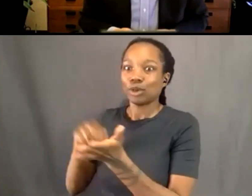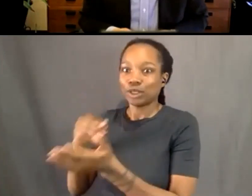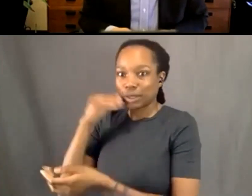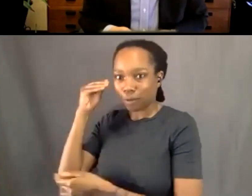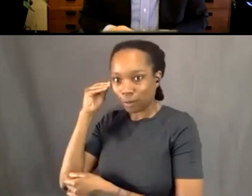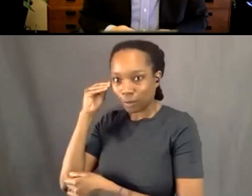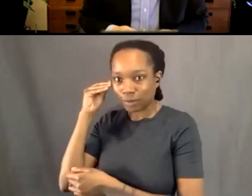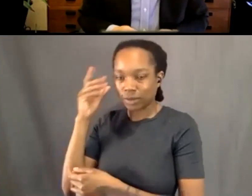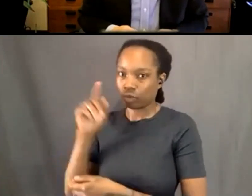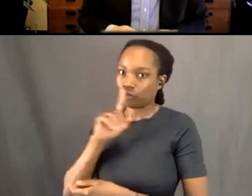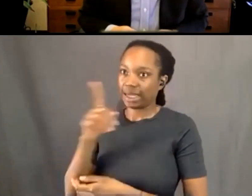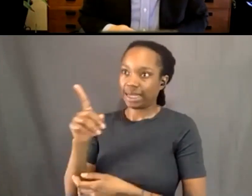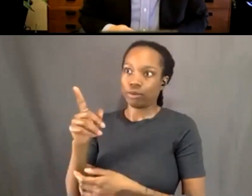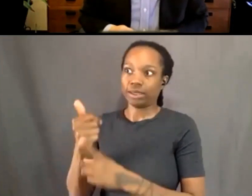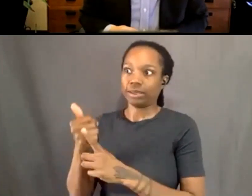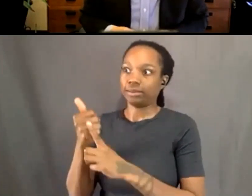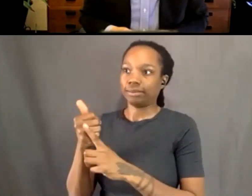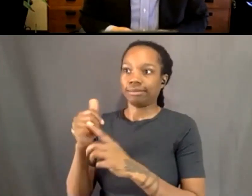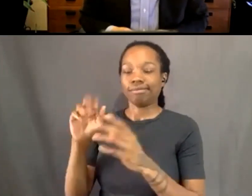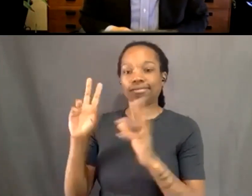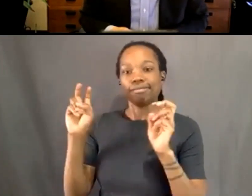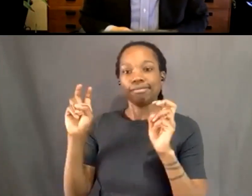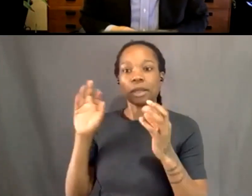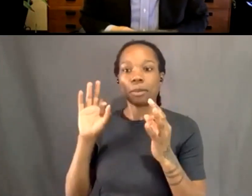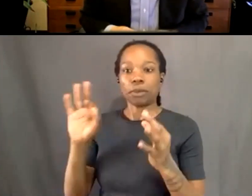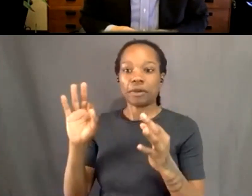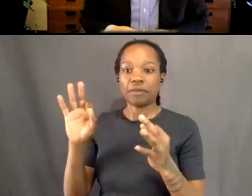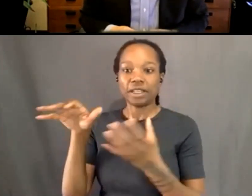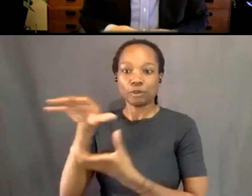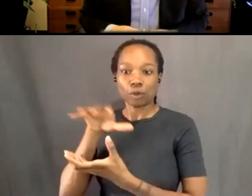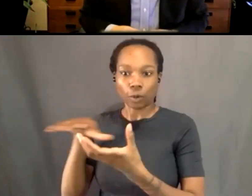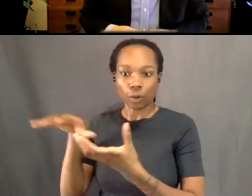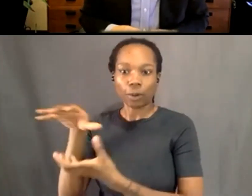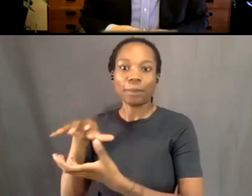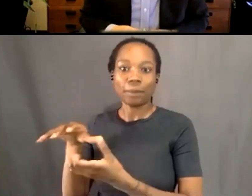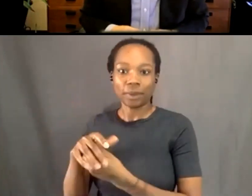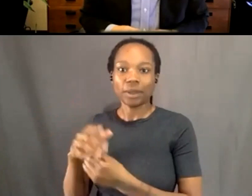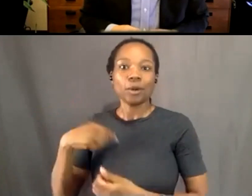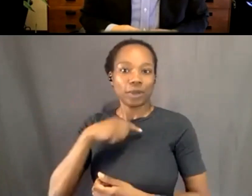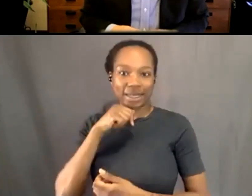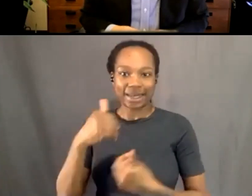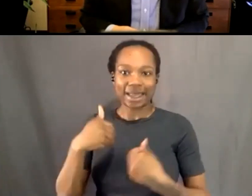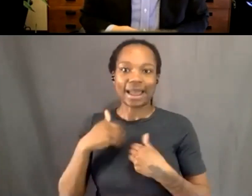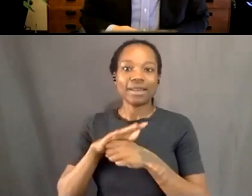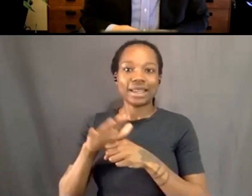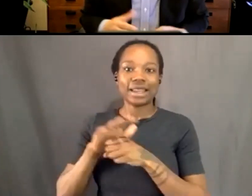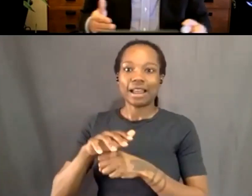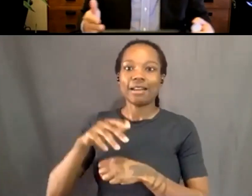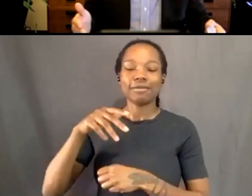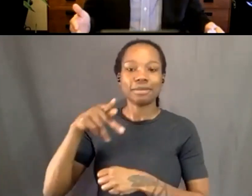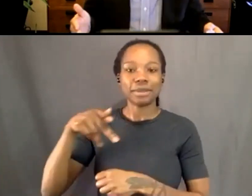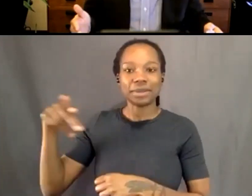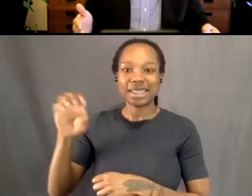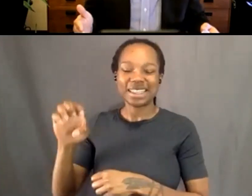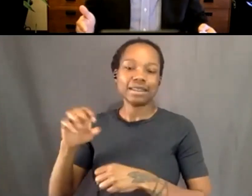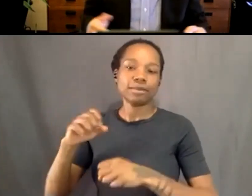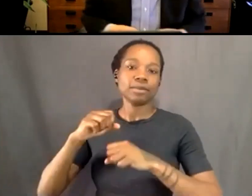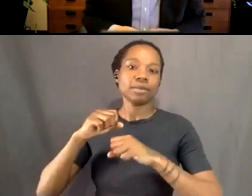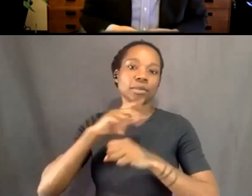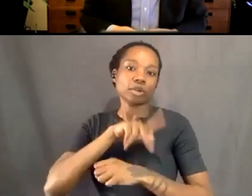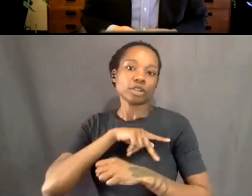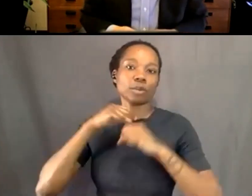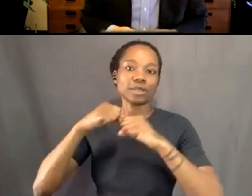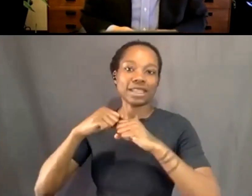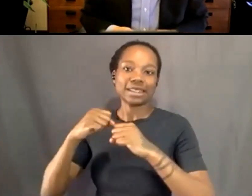perfect storm. We didn't have enough PPE at the time. And so that was another barrier. Not that that would have mitigated all